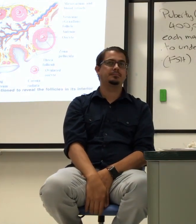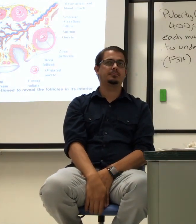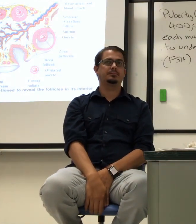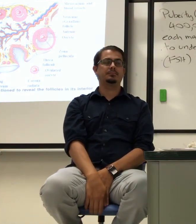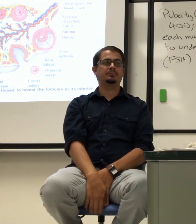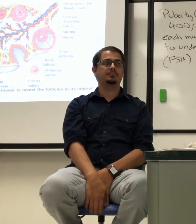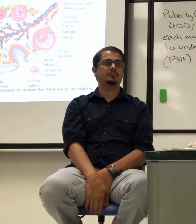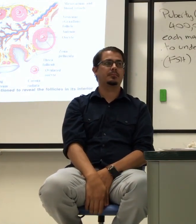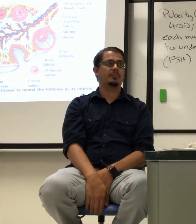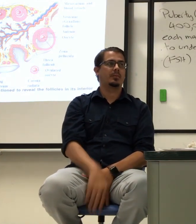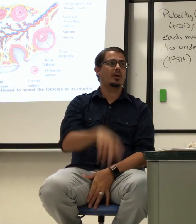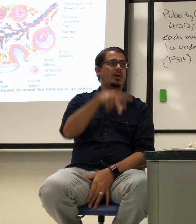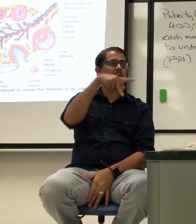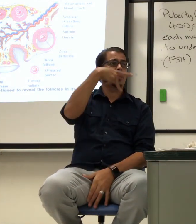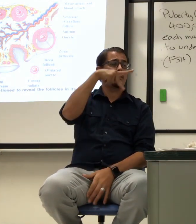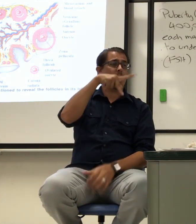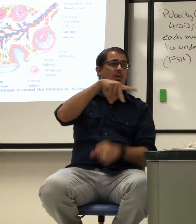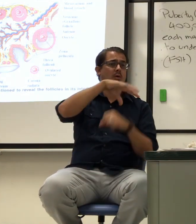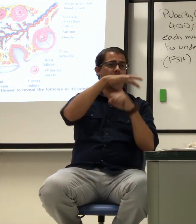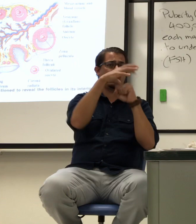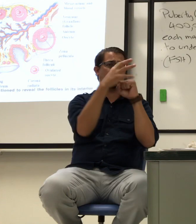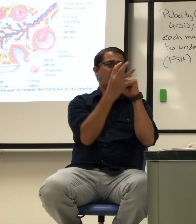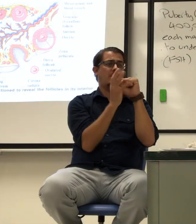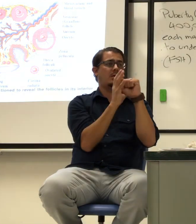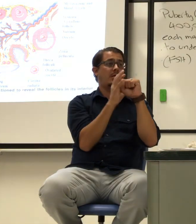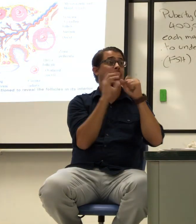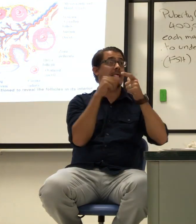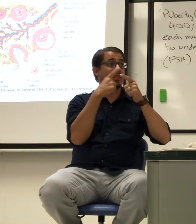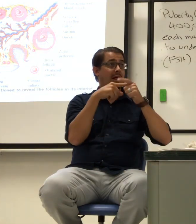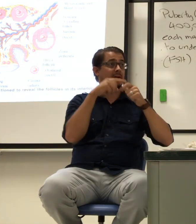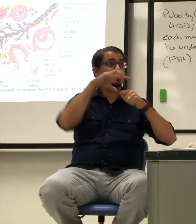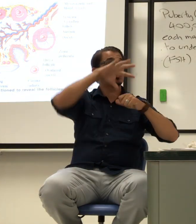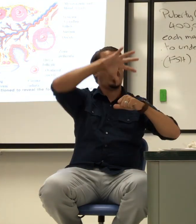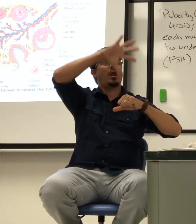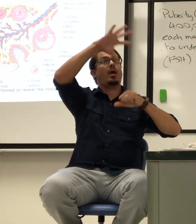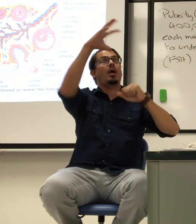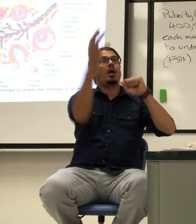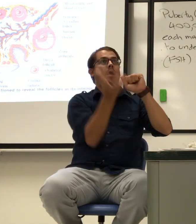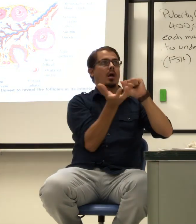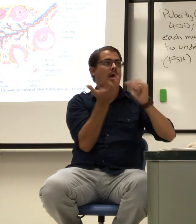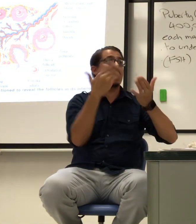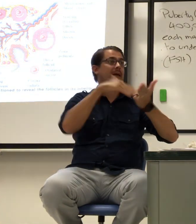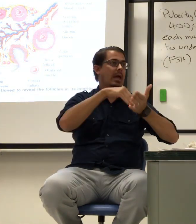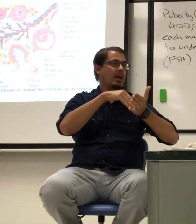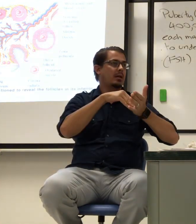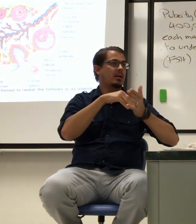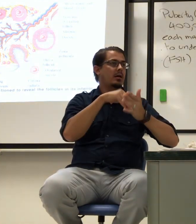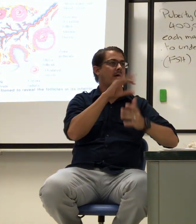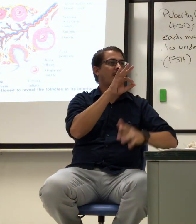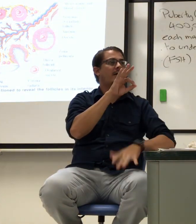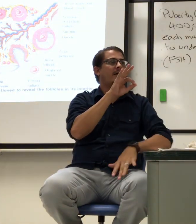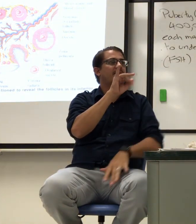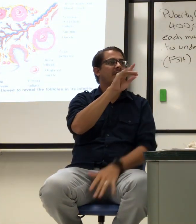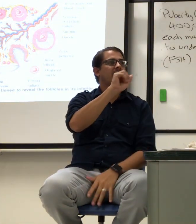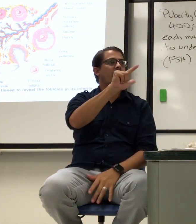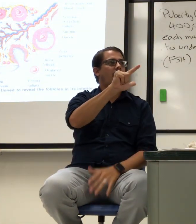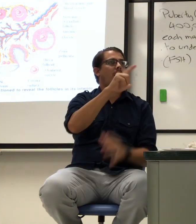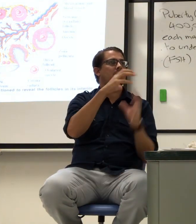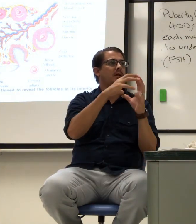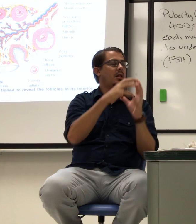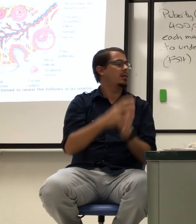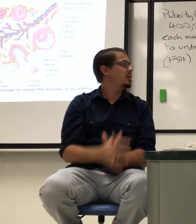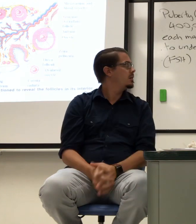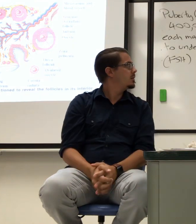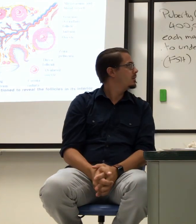Those cells are surrounded by these fibrous-looking cells called thecal cells. I'll just kind of draw them